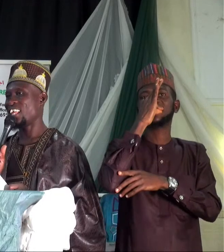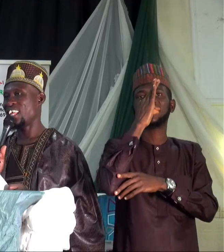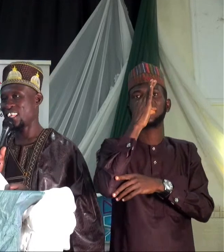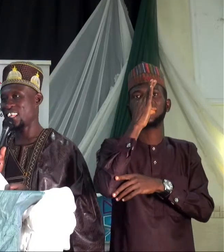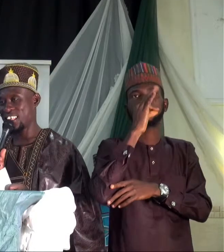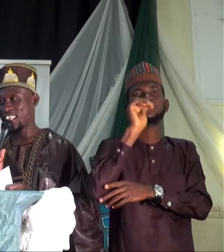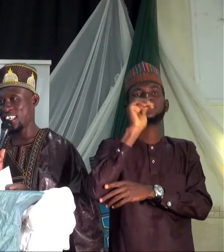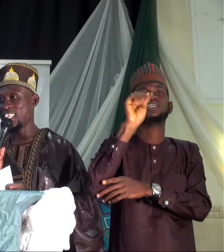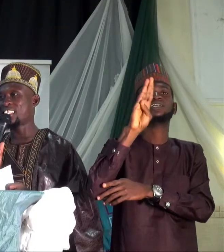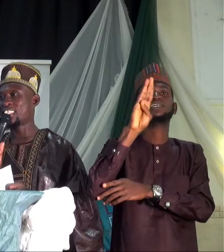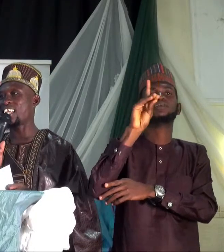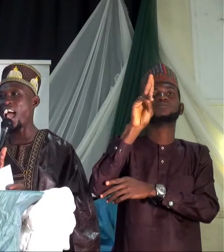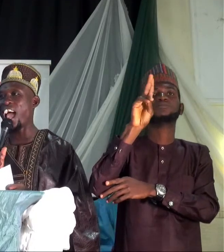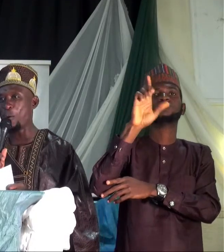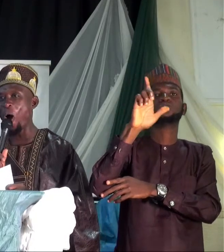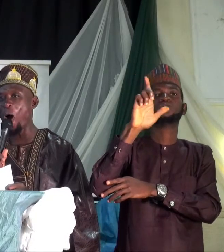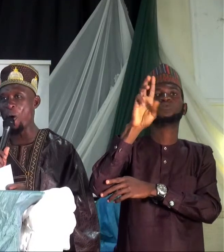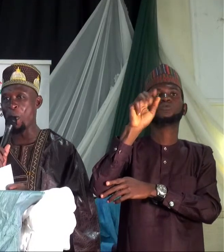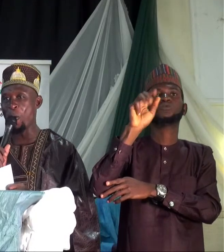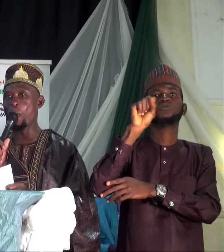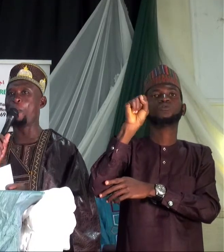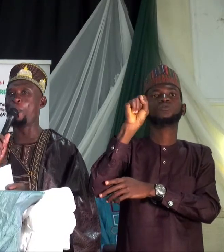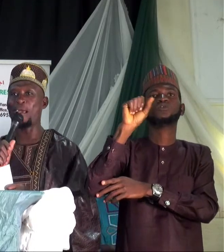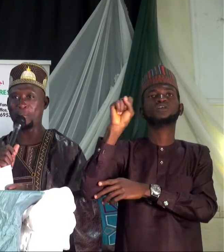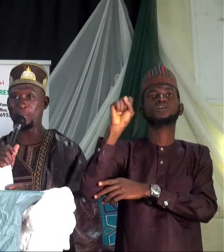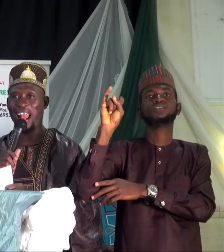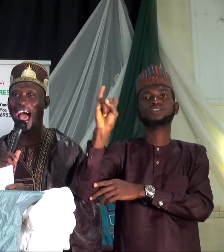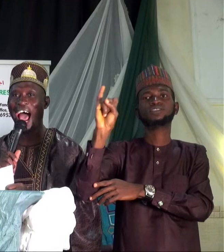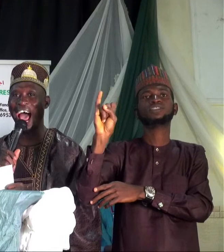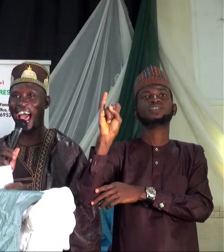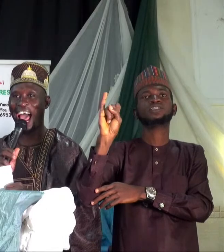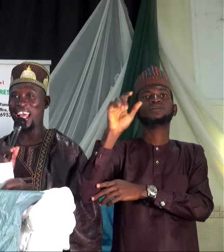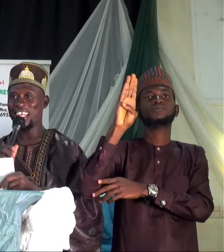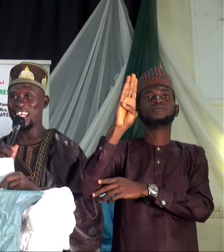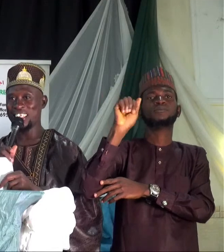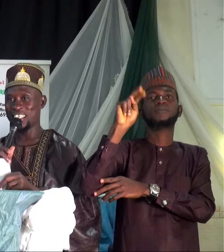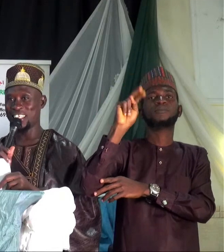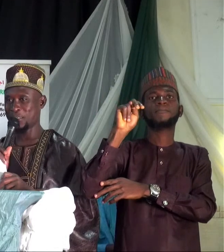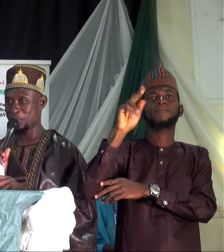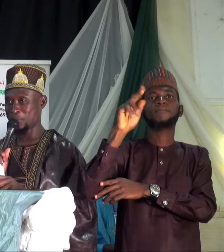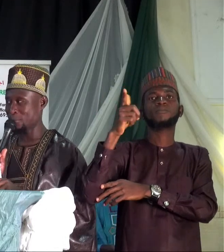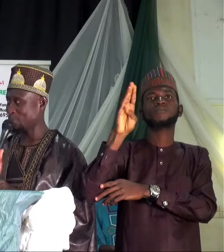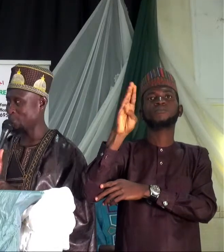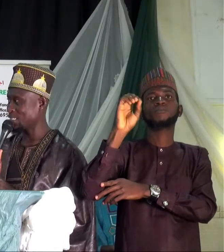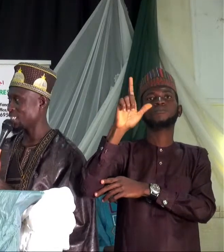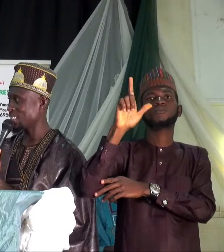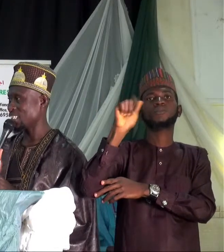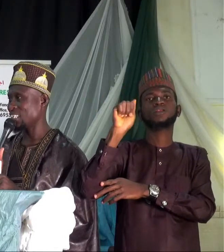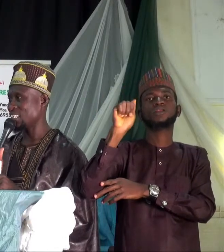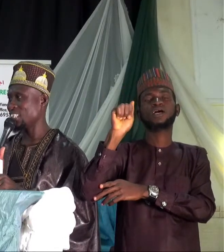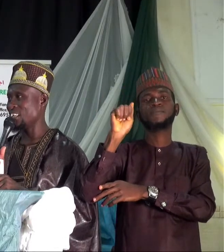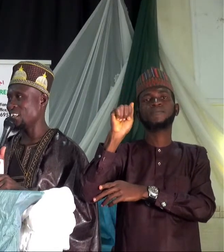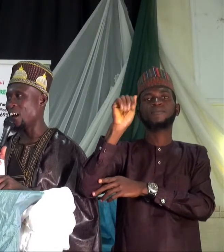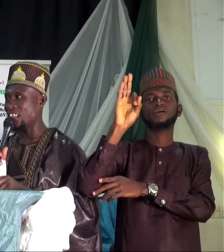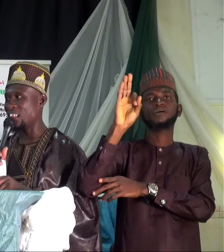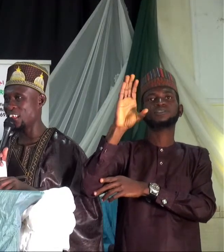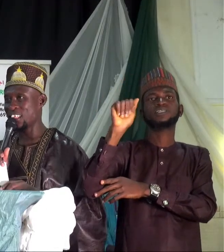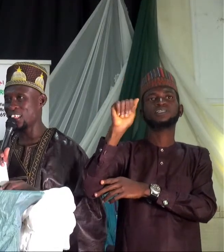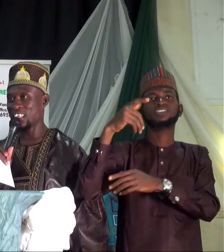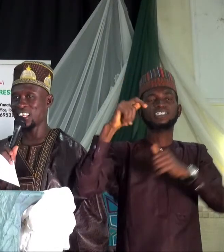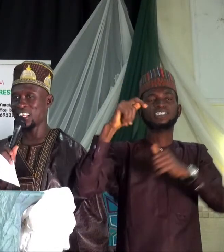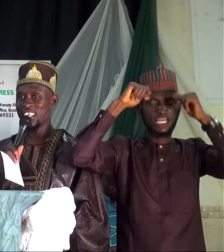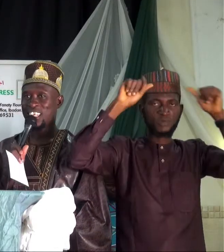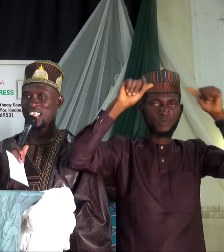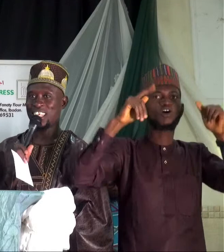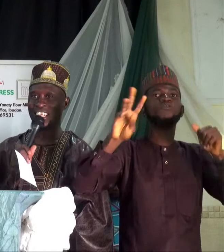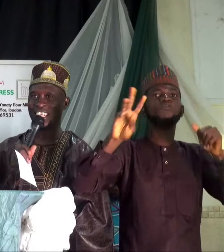Abdulwase Taiwo Bangala FCA, the Amir of the Muslim